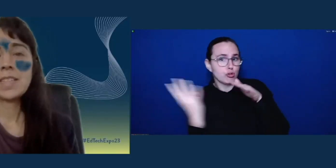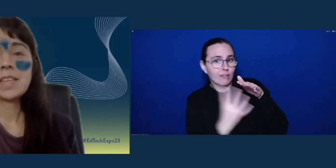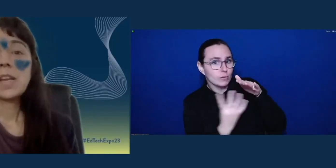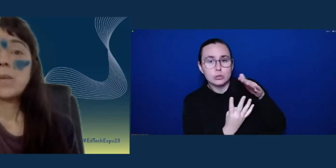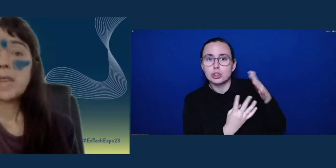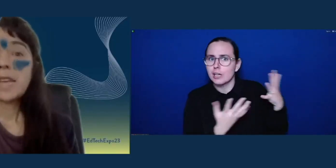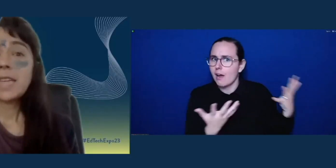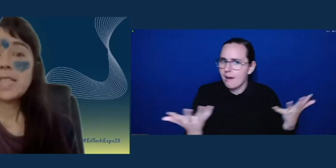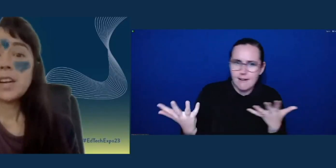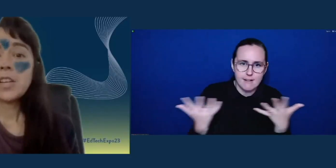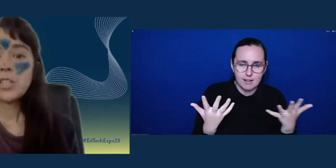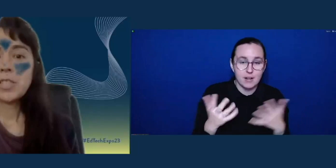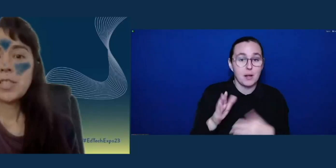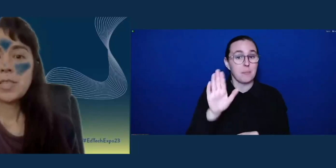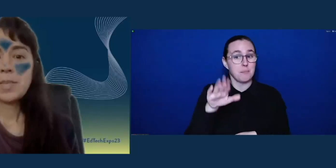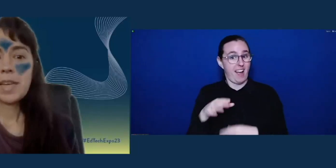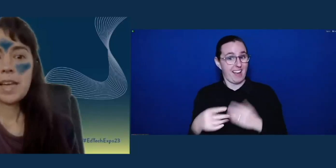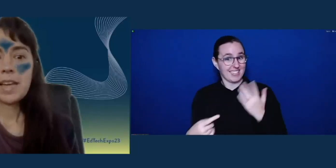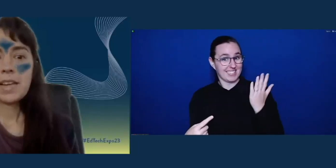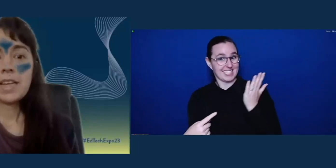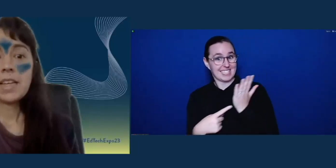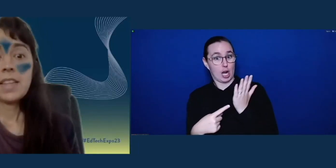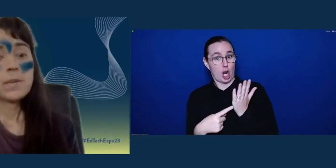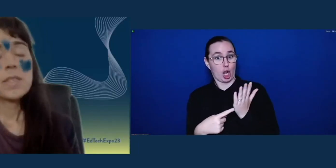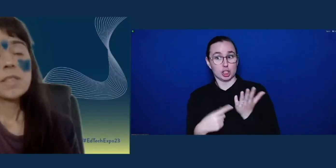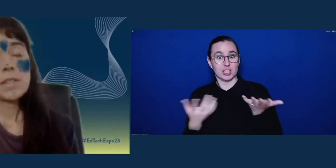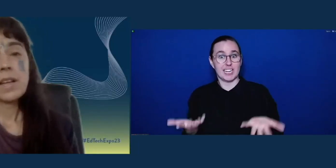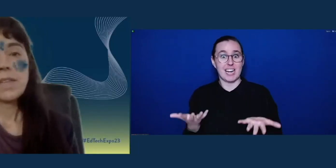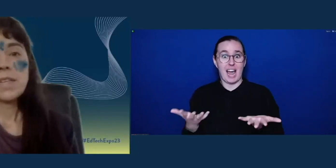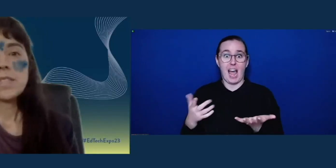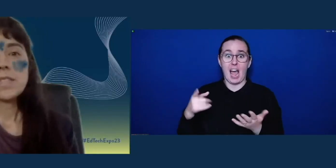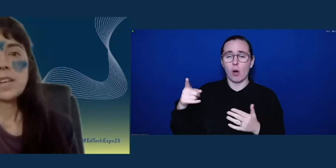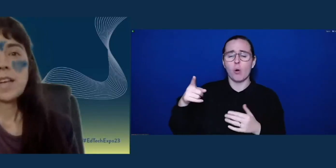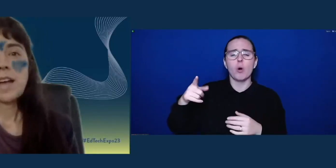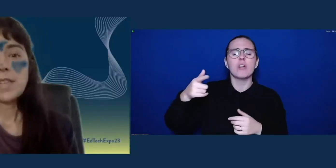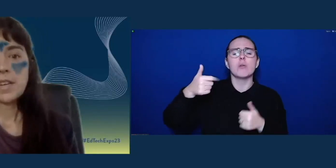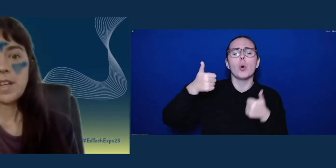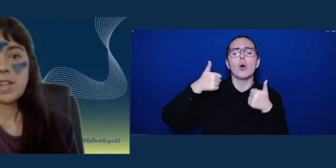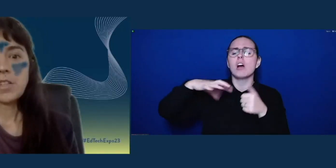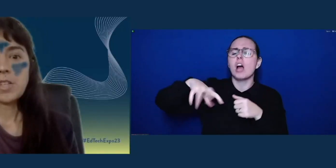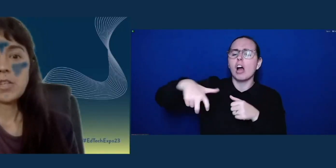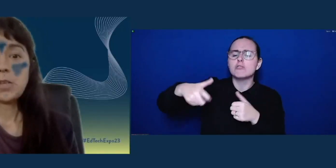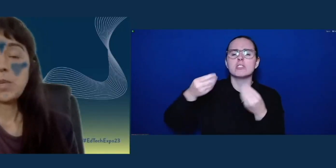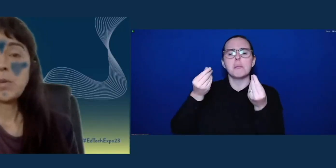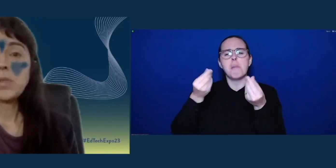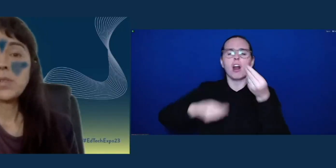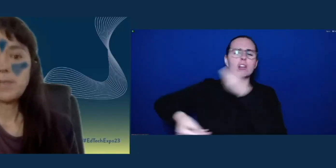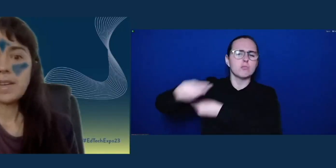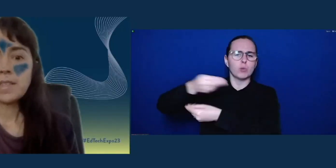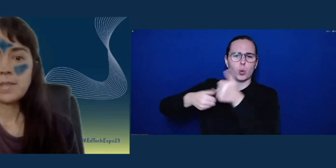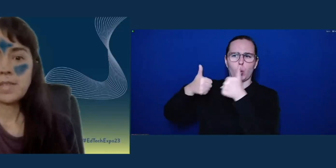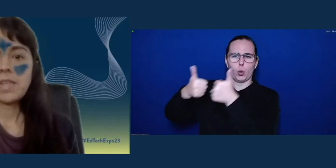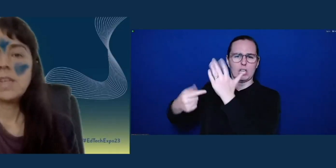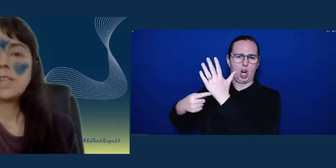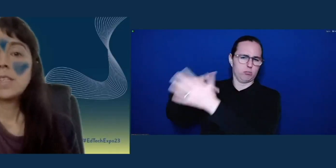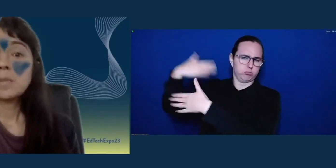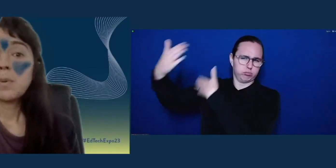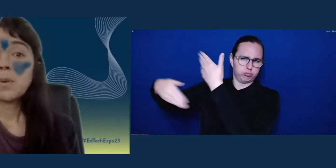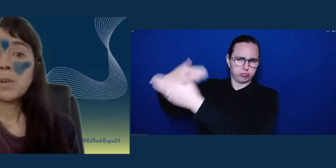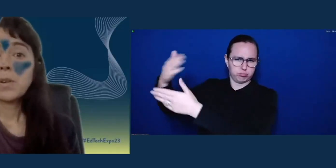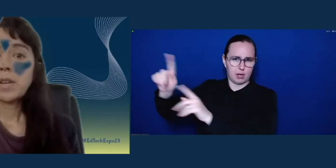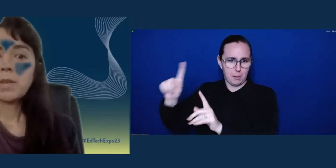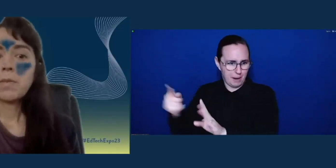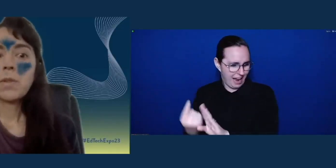contexts, when ACR GCD began, there was little evidence on how technology could be used effectively to